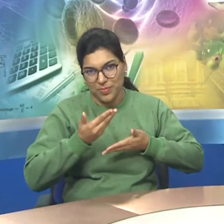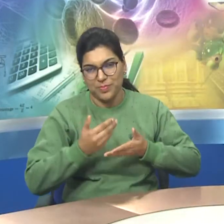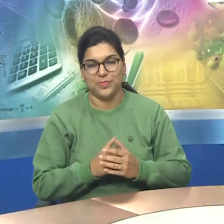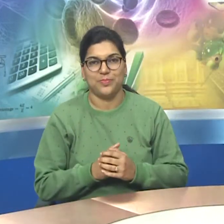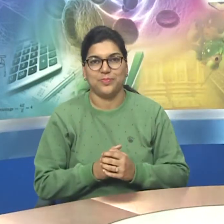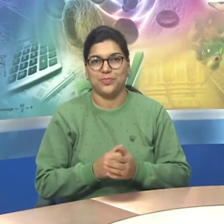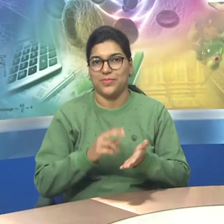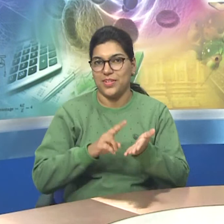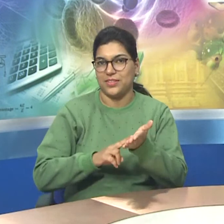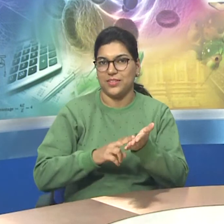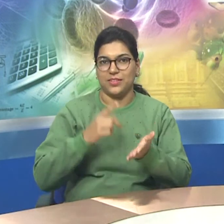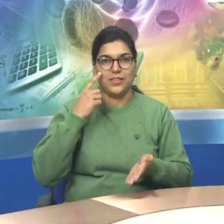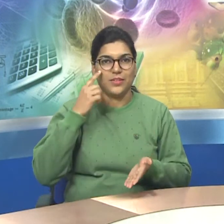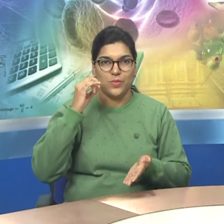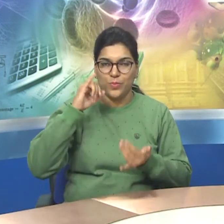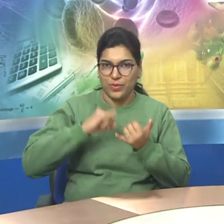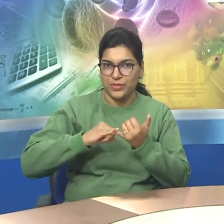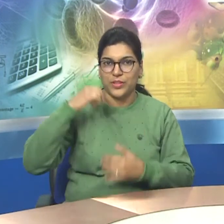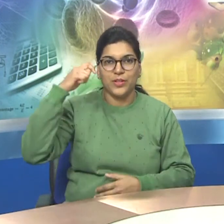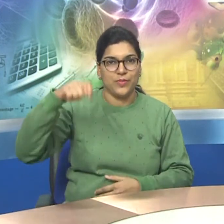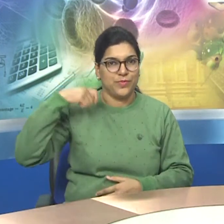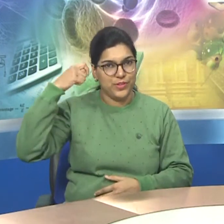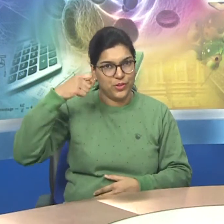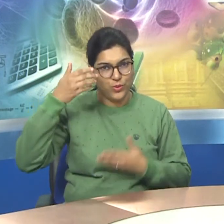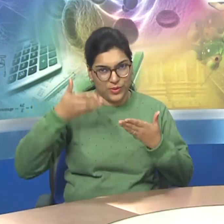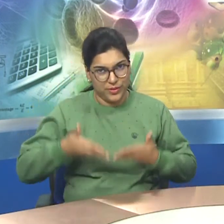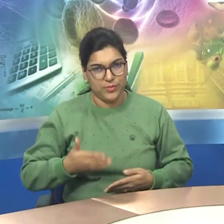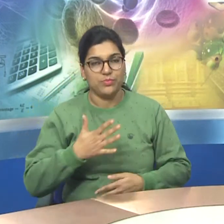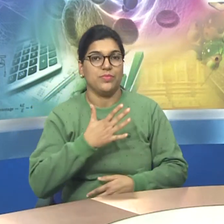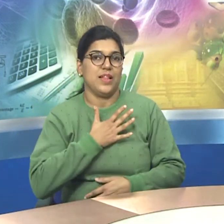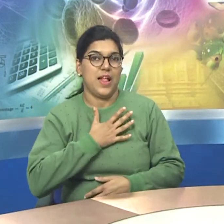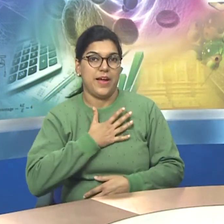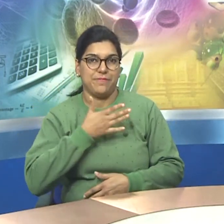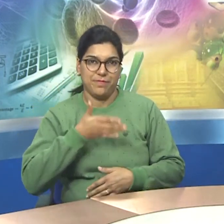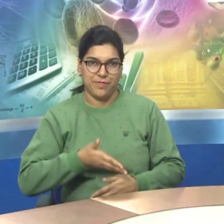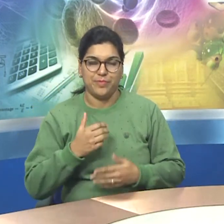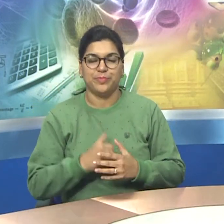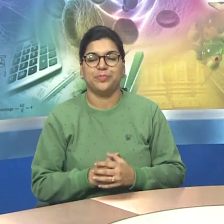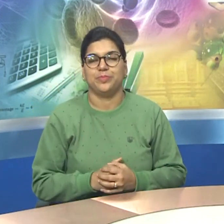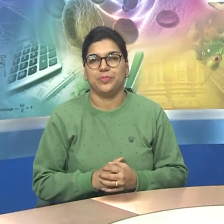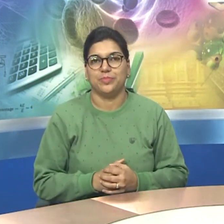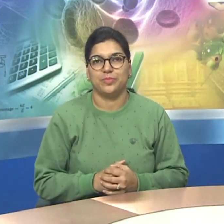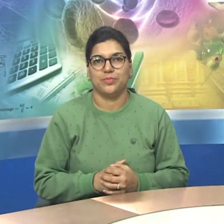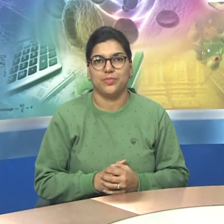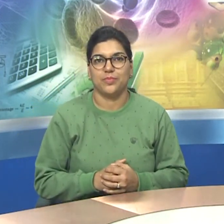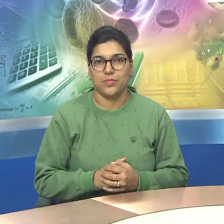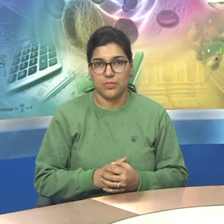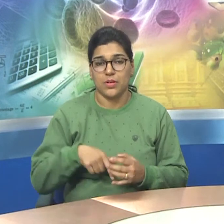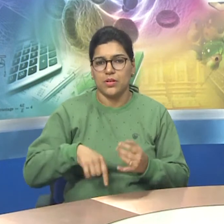Welcome you all in this educational video of NIOS. This is live